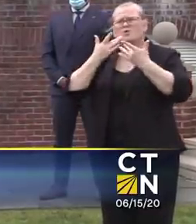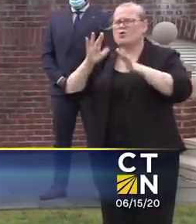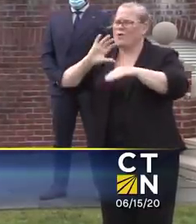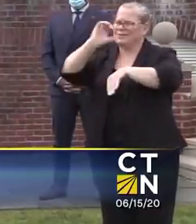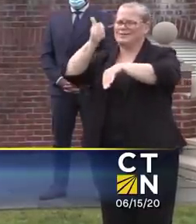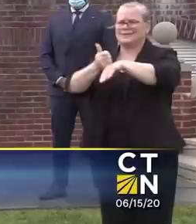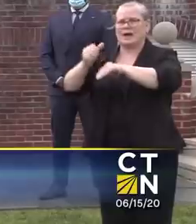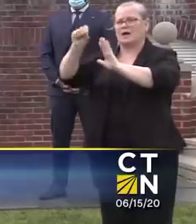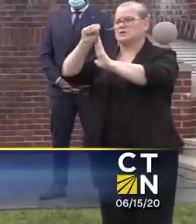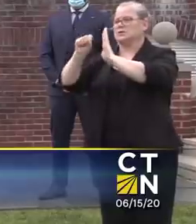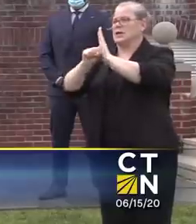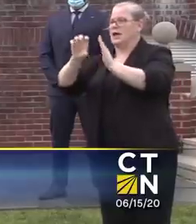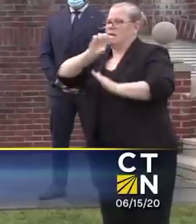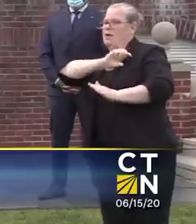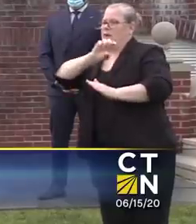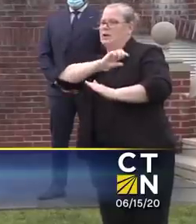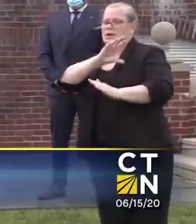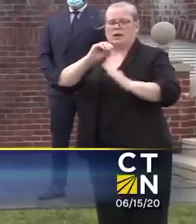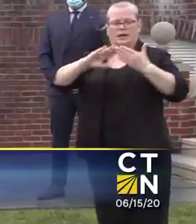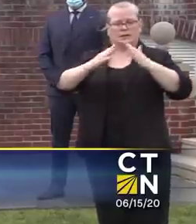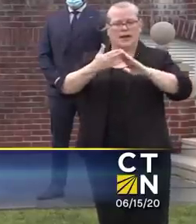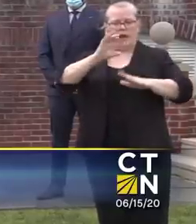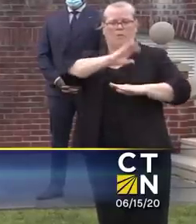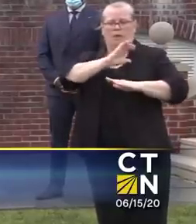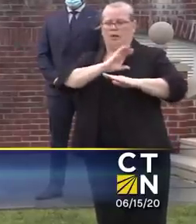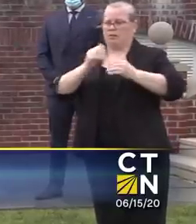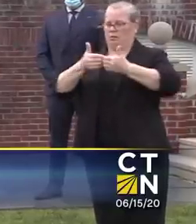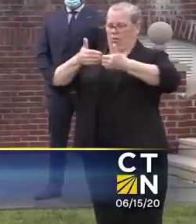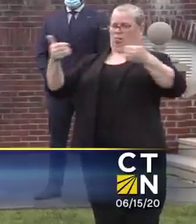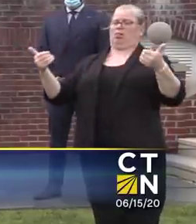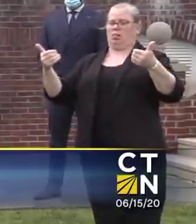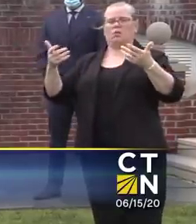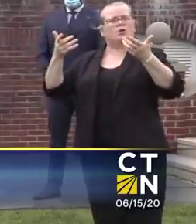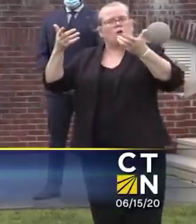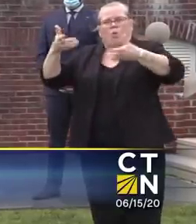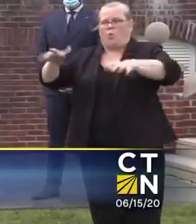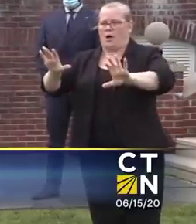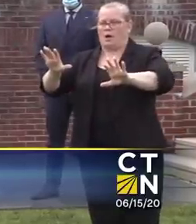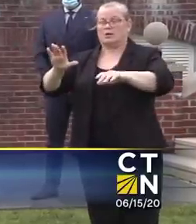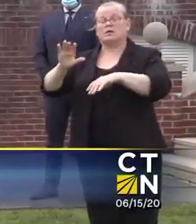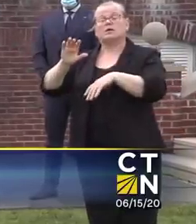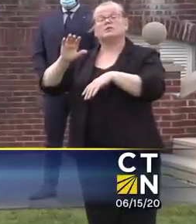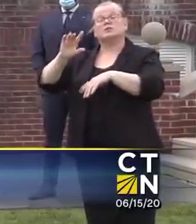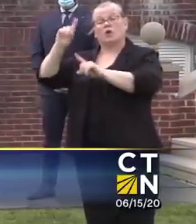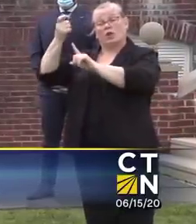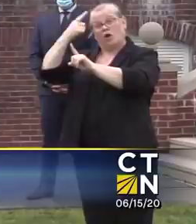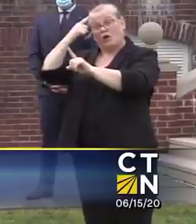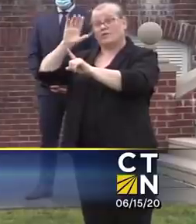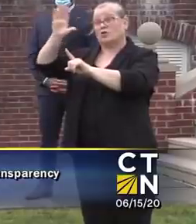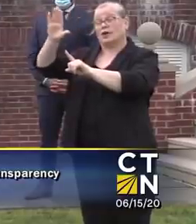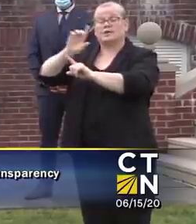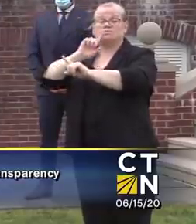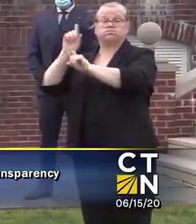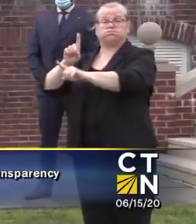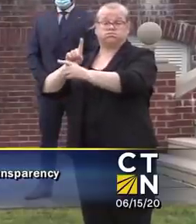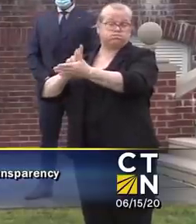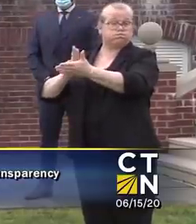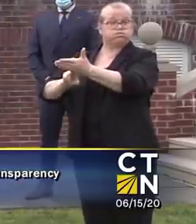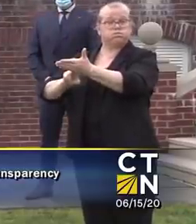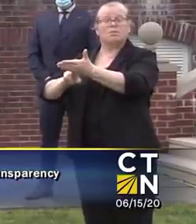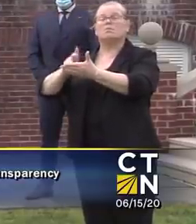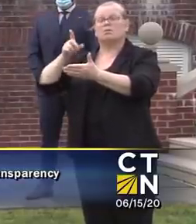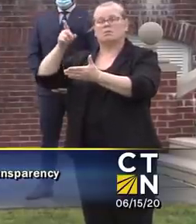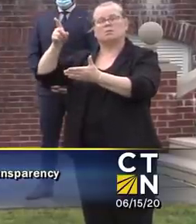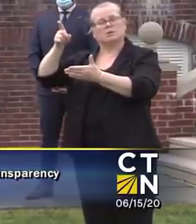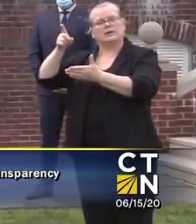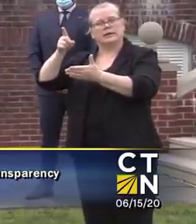and municipal. So the governor is doing what he can do now through the executive order, but as we move forward, one of my goals is to make